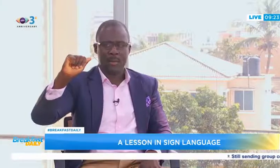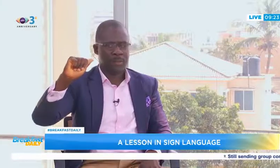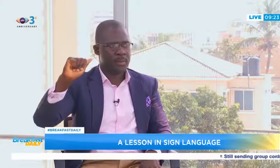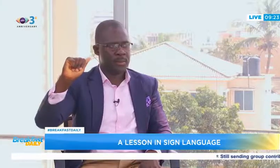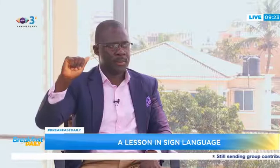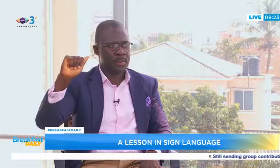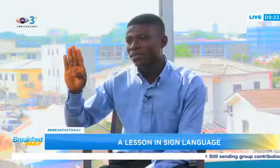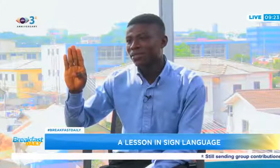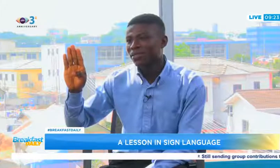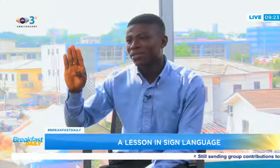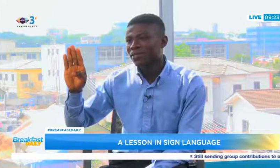B.